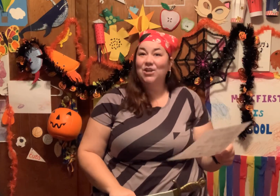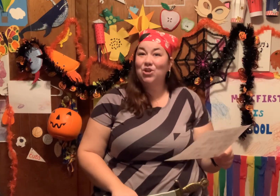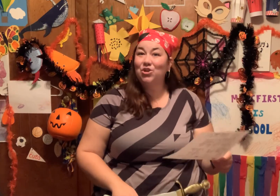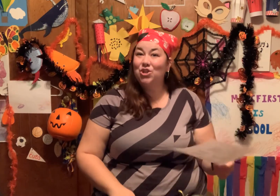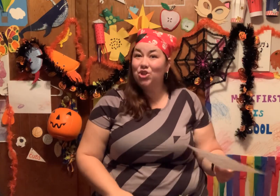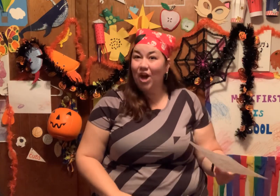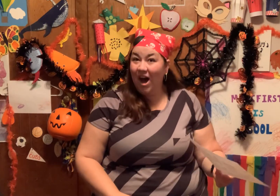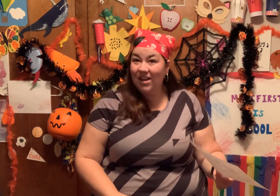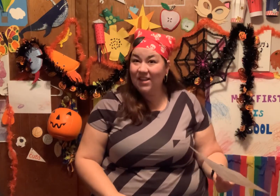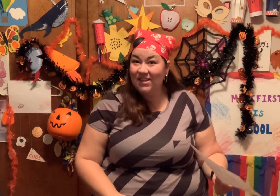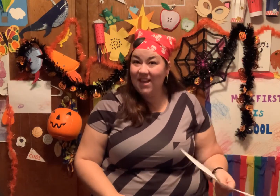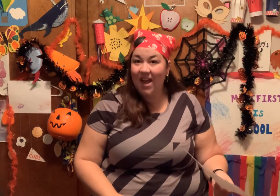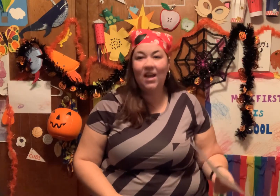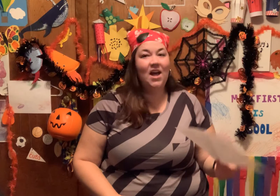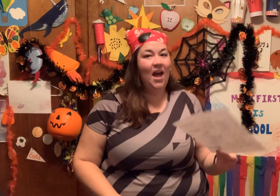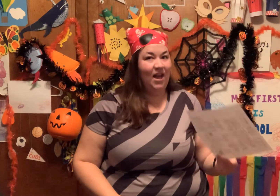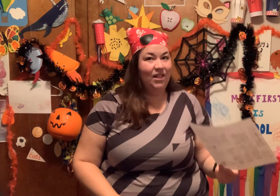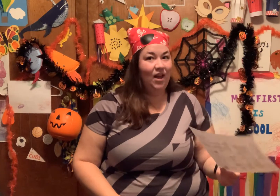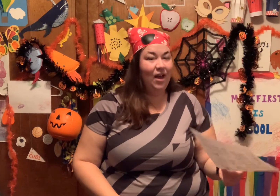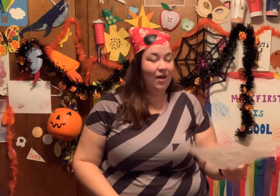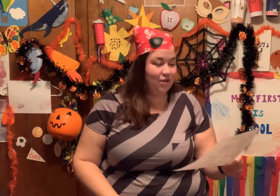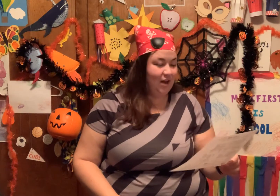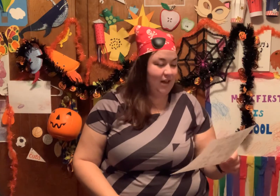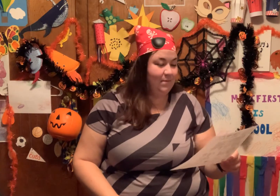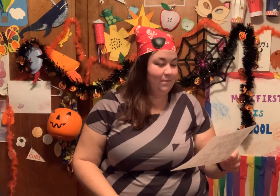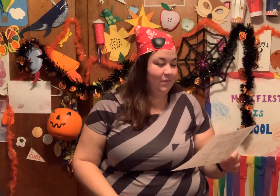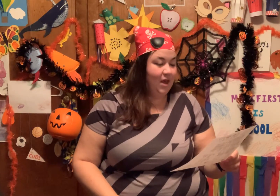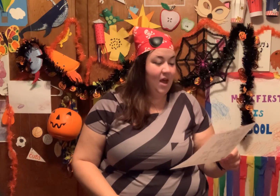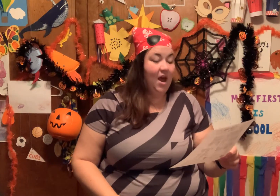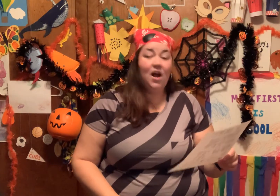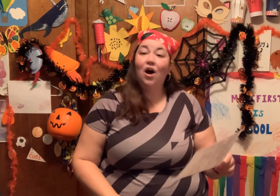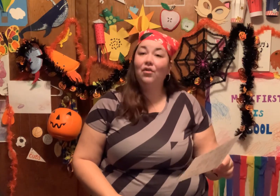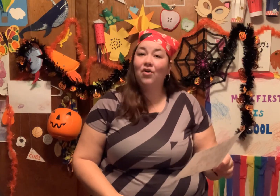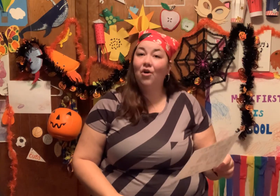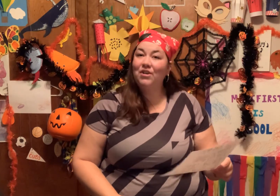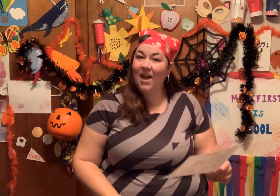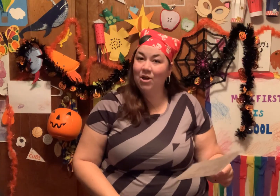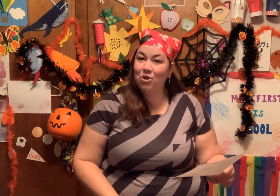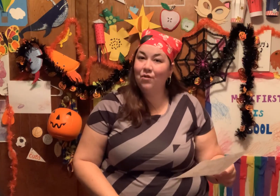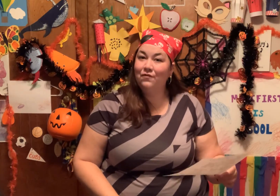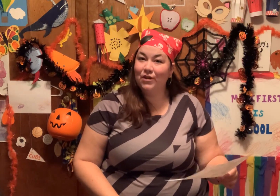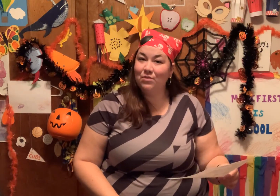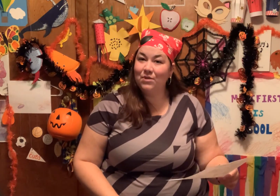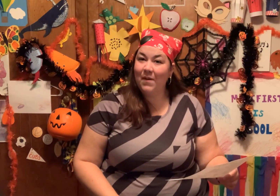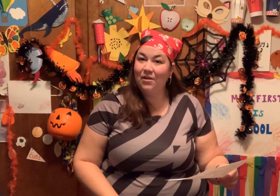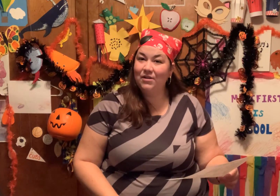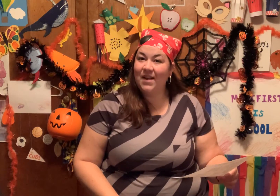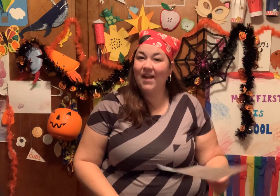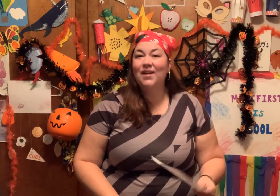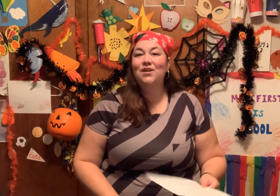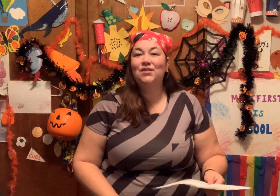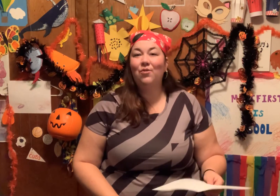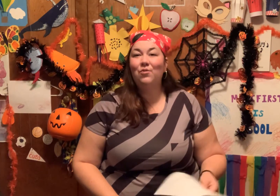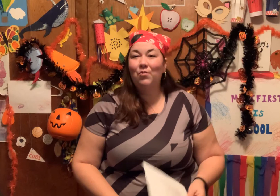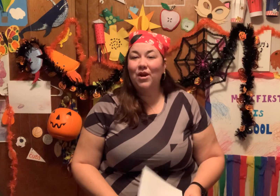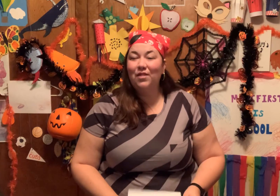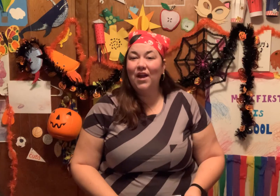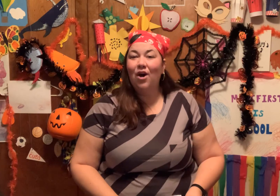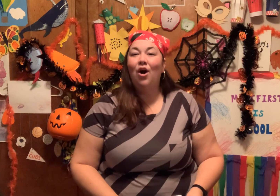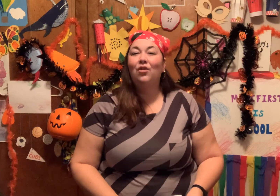National Chocolate Day. I love chocolate. Also, National First Responders Day. So we want to thank all of